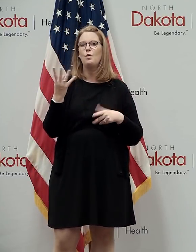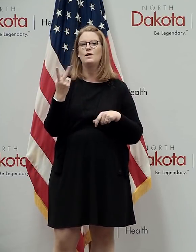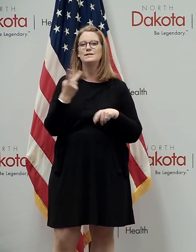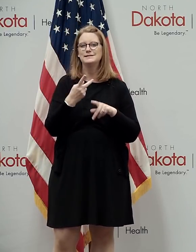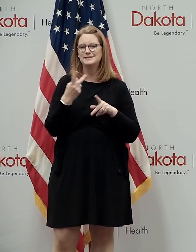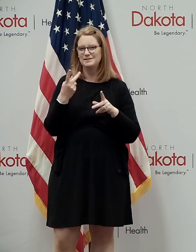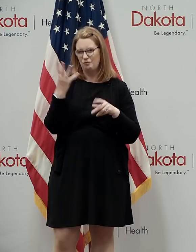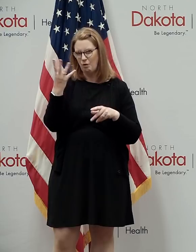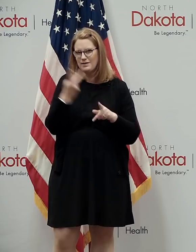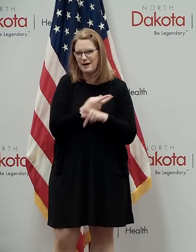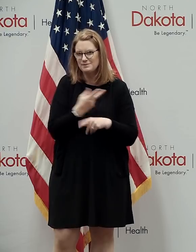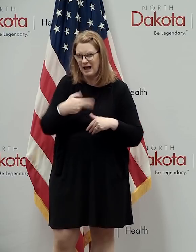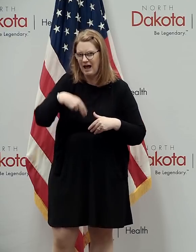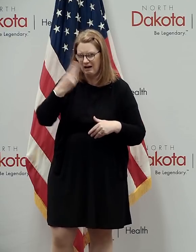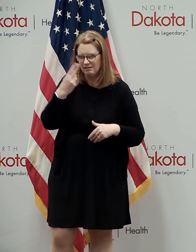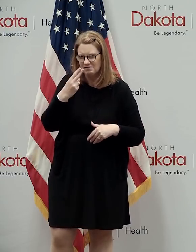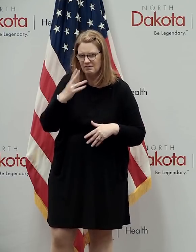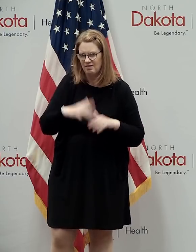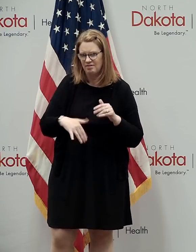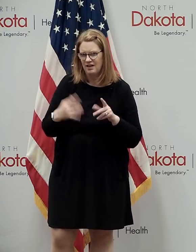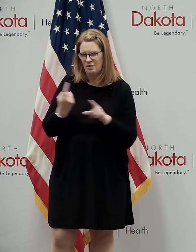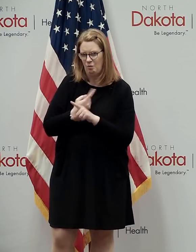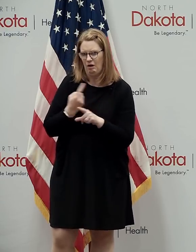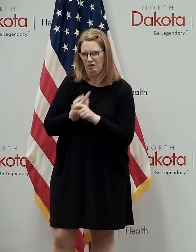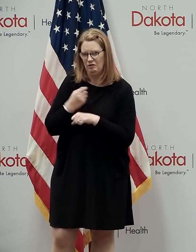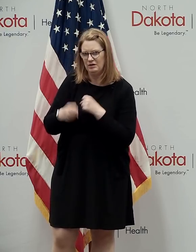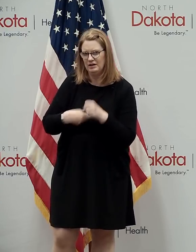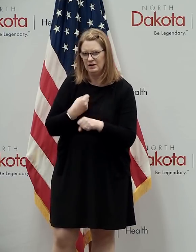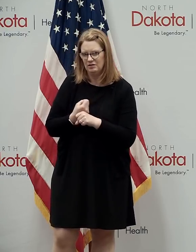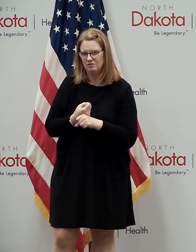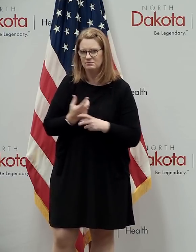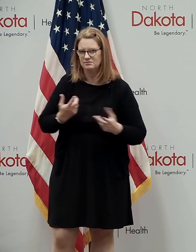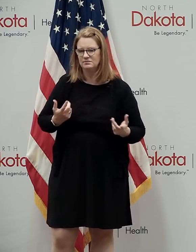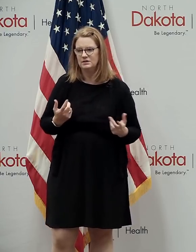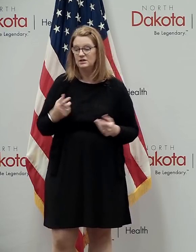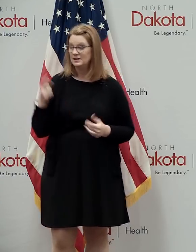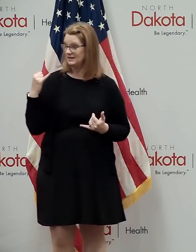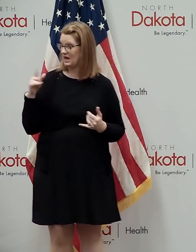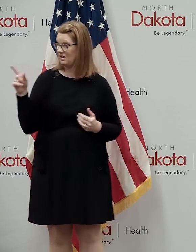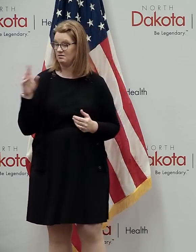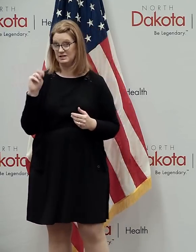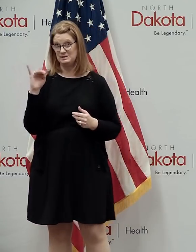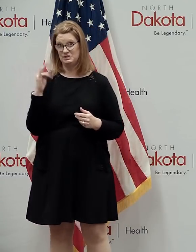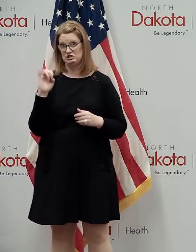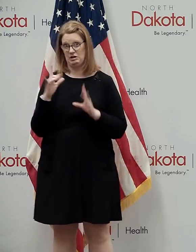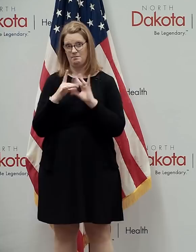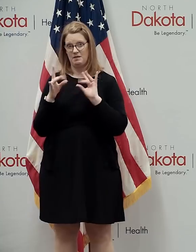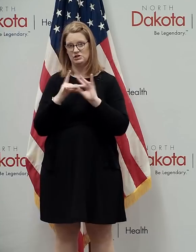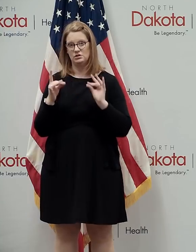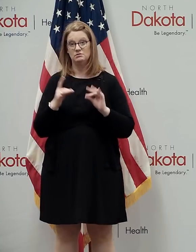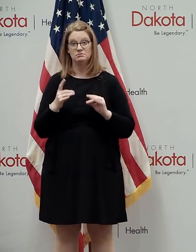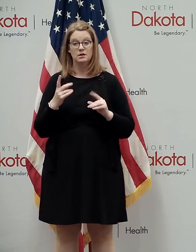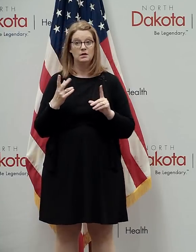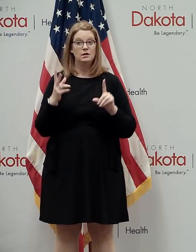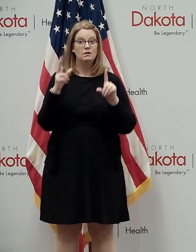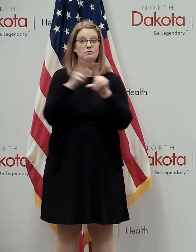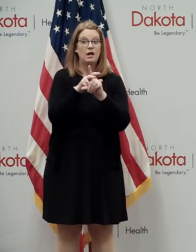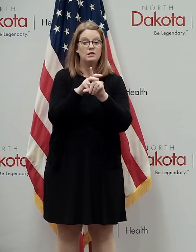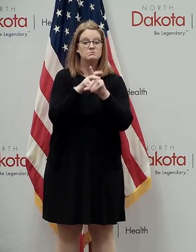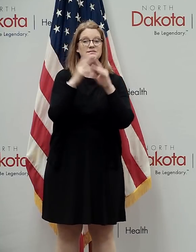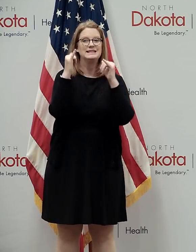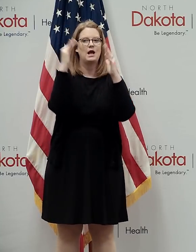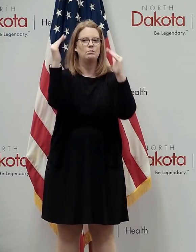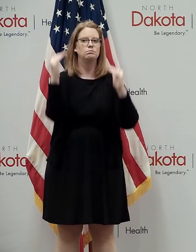than a normal year. But the filings, as Michelle mentioned, are down significantly from the peak of March 29th,